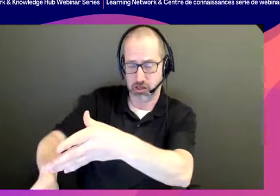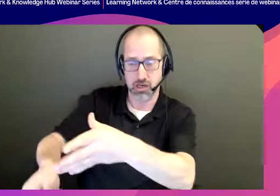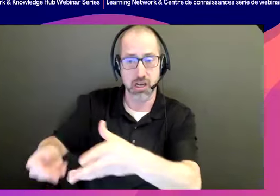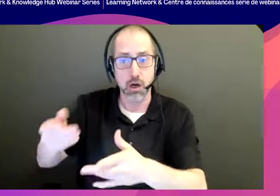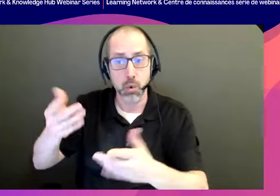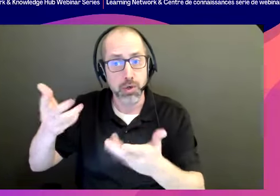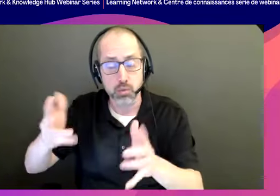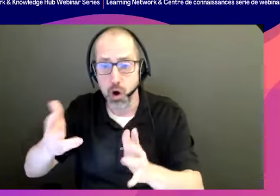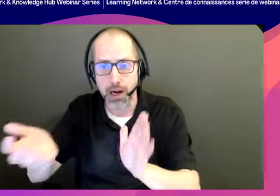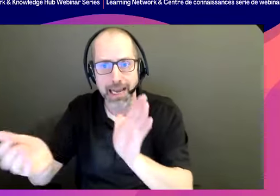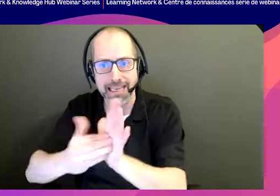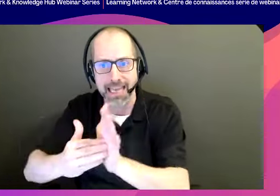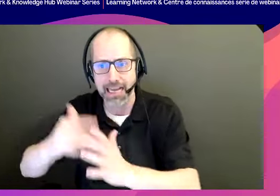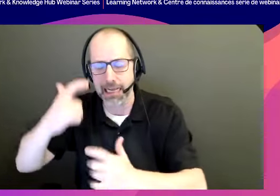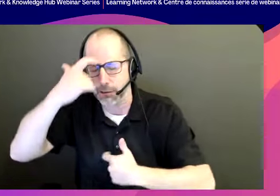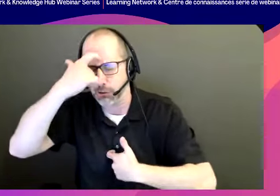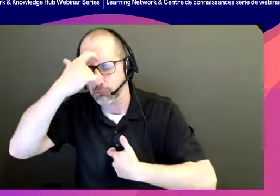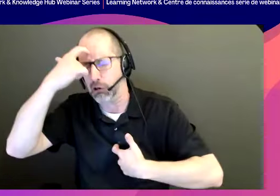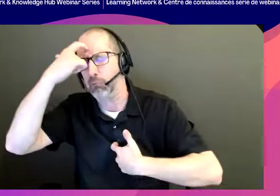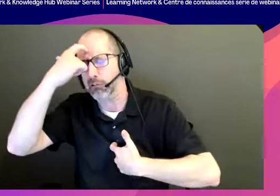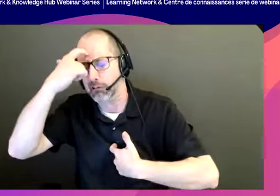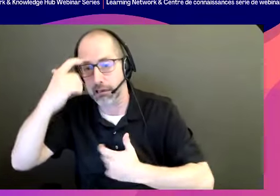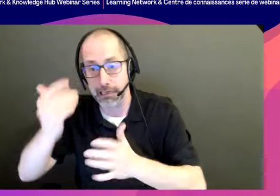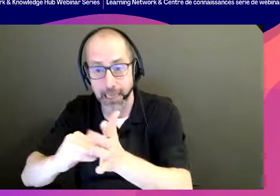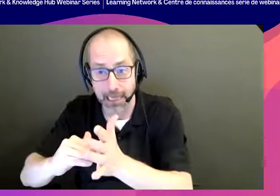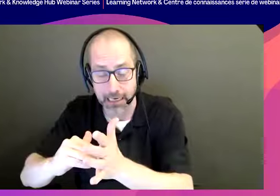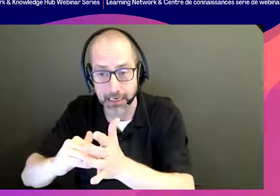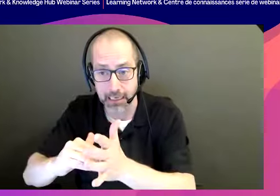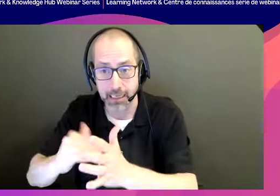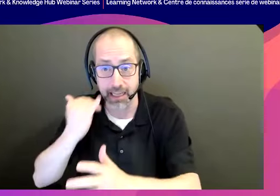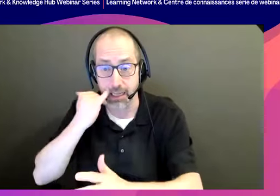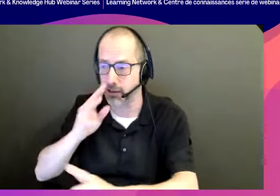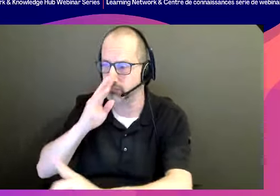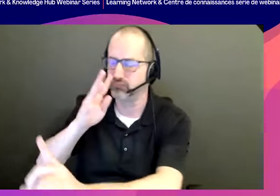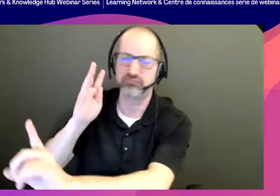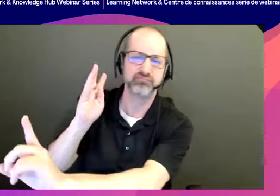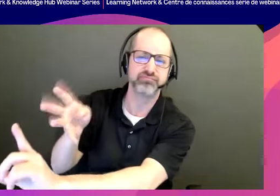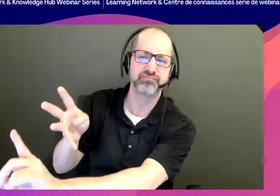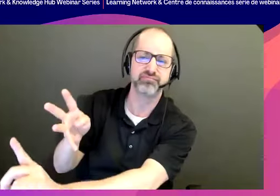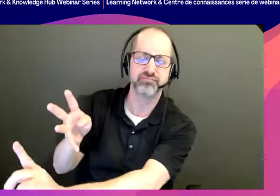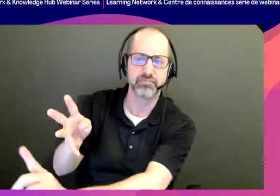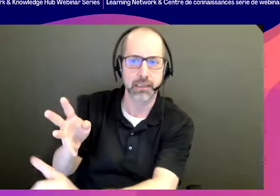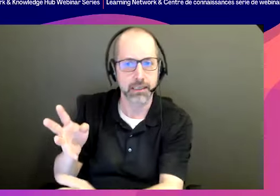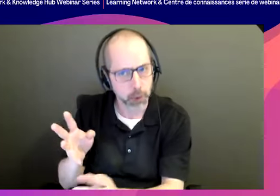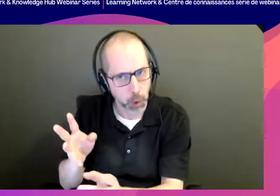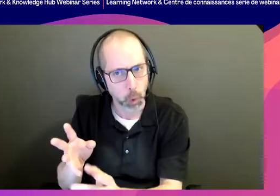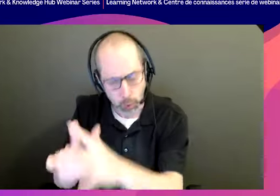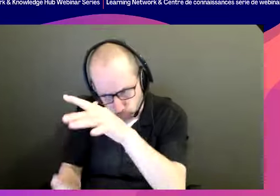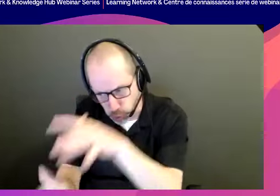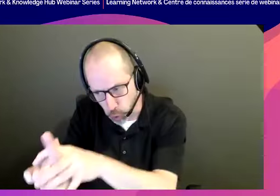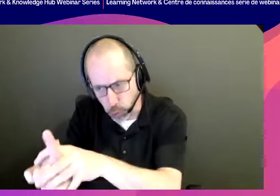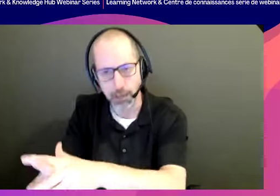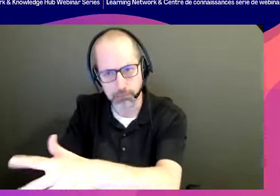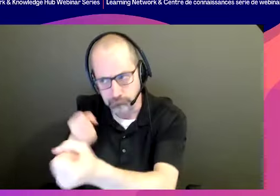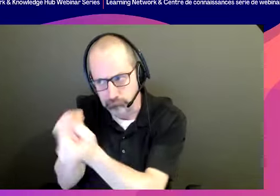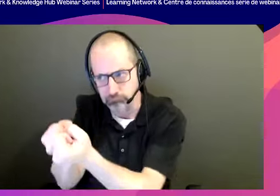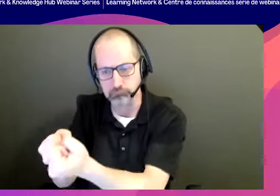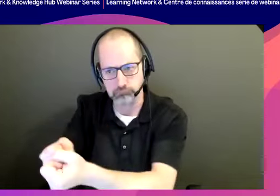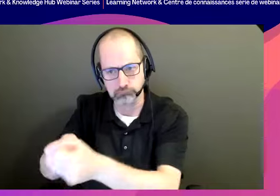trauma by not showing up for that person. So if you're going to build this relationship and work and